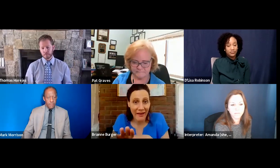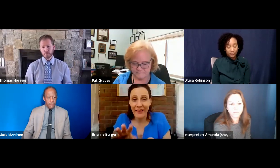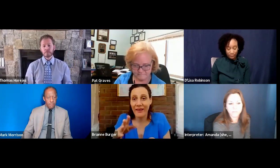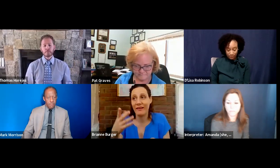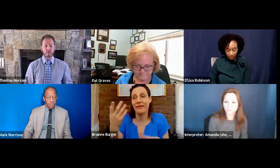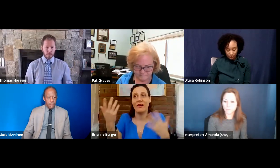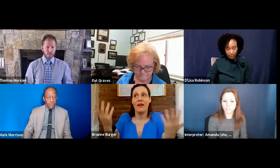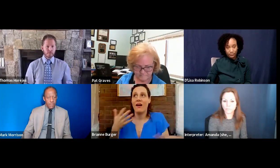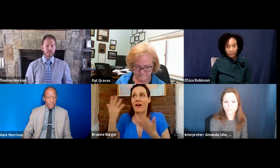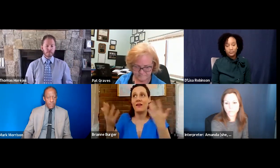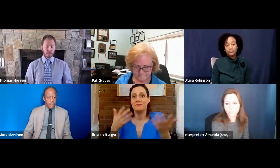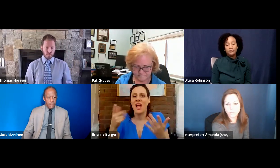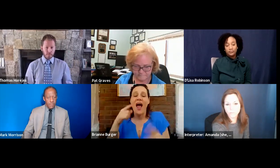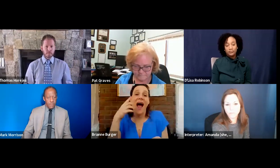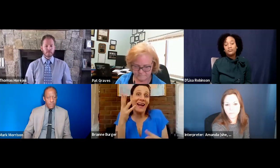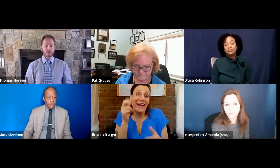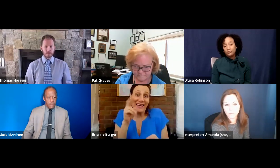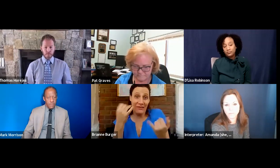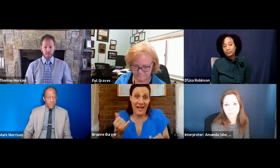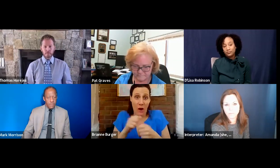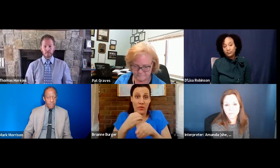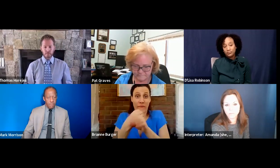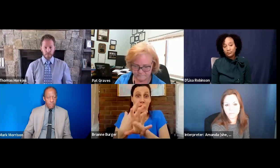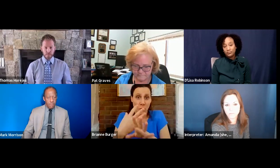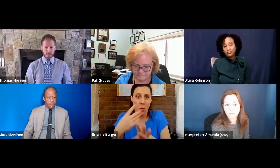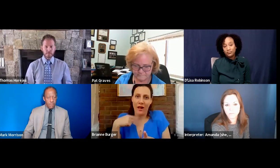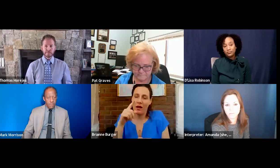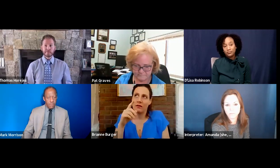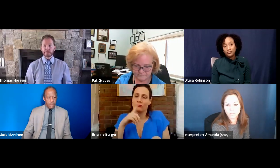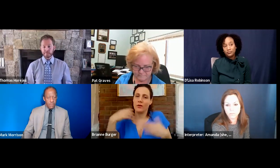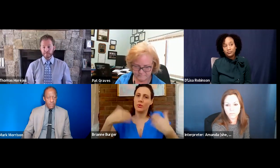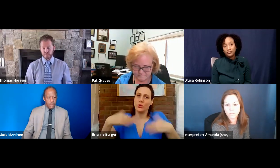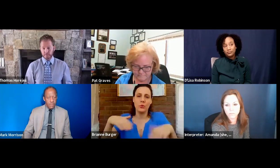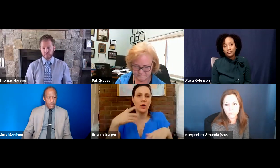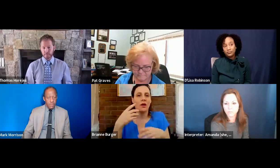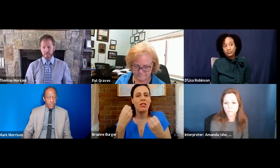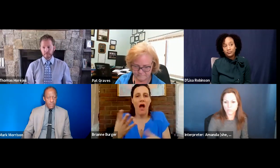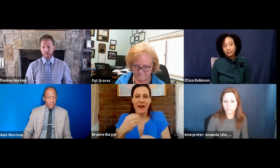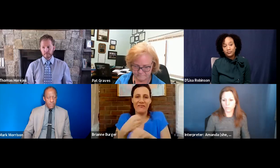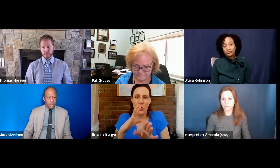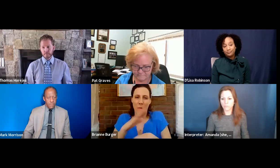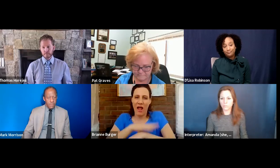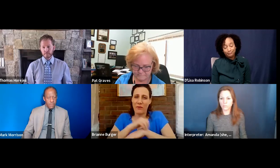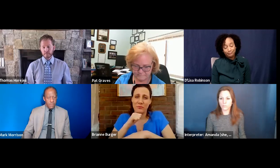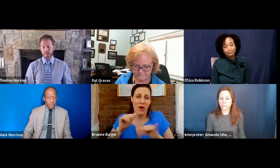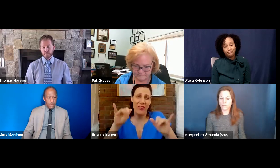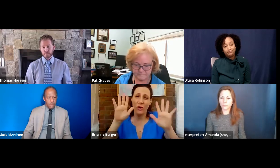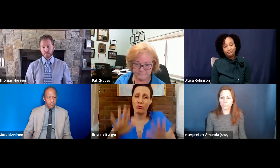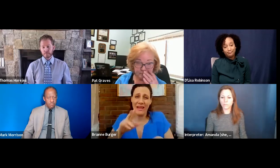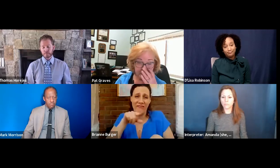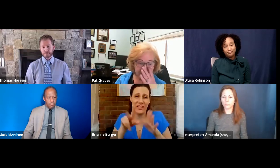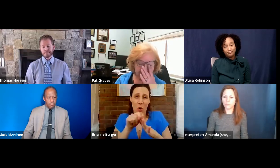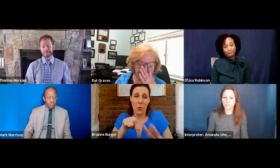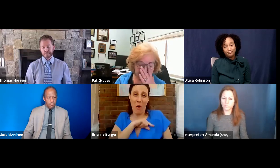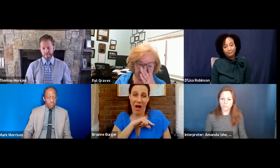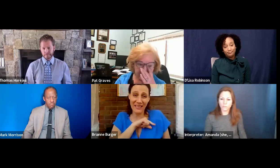platform and they need a link to get in, so to connect them in that way. And now working virtually, I see that there are a